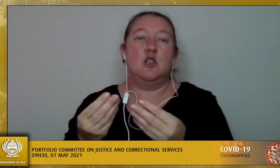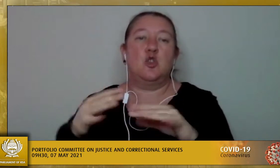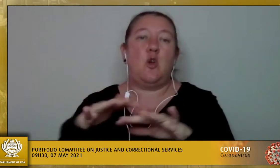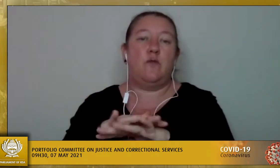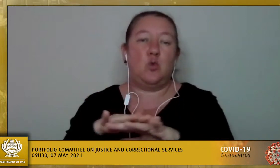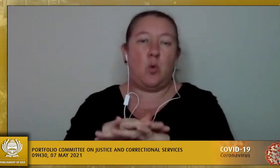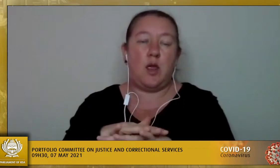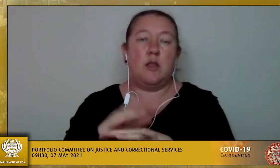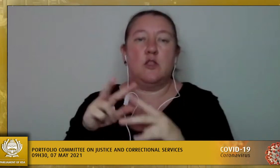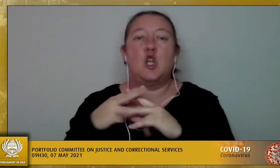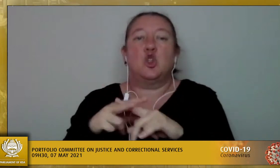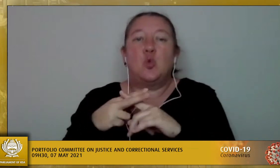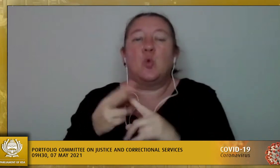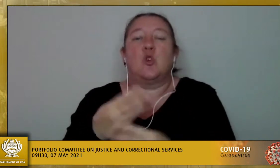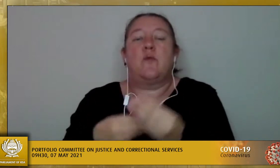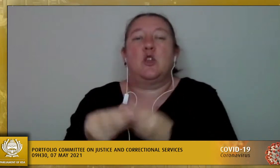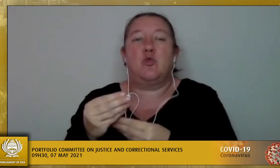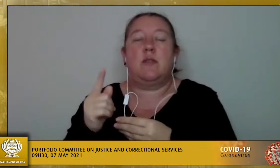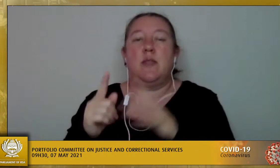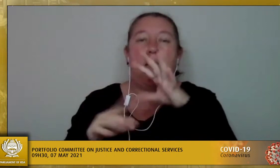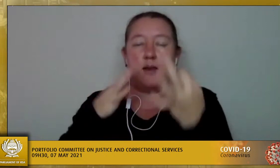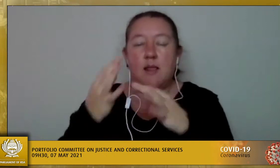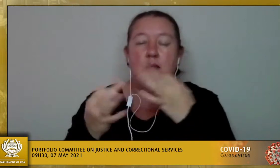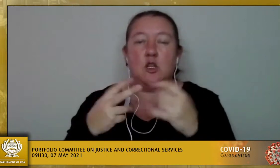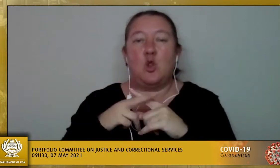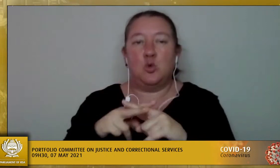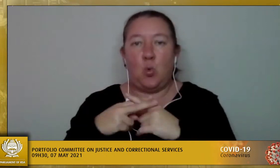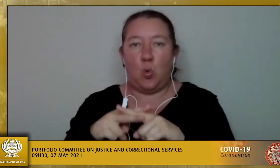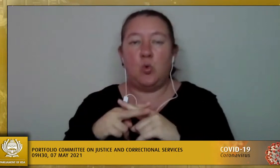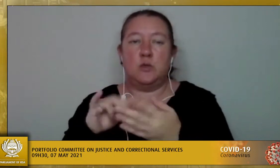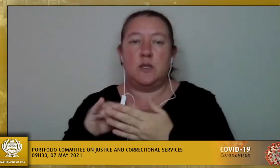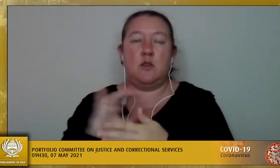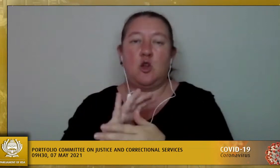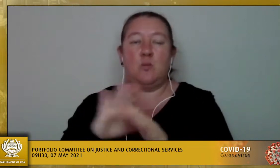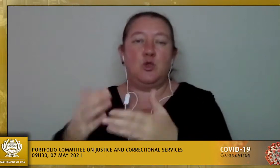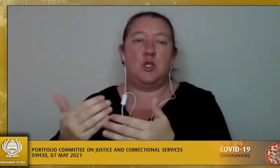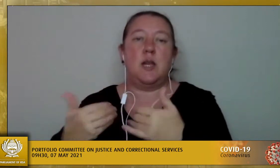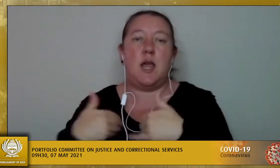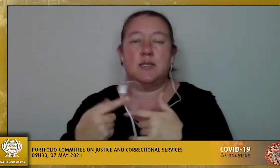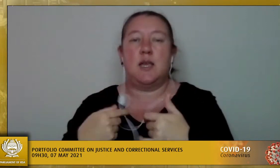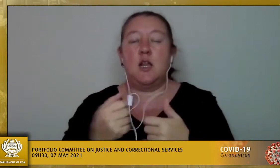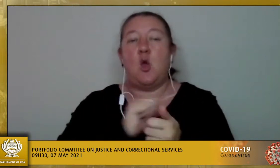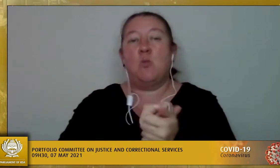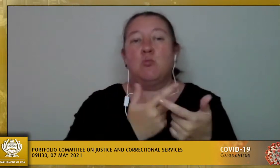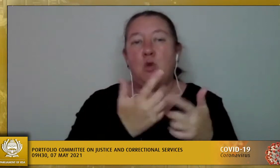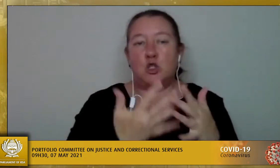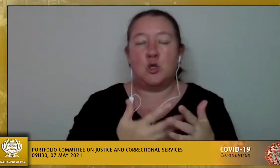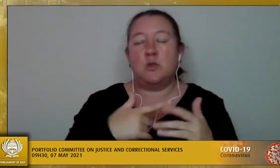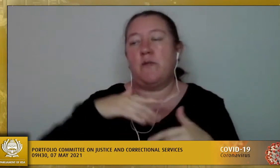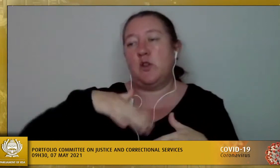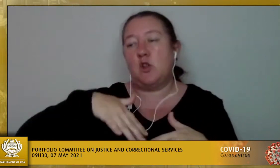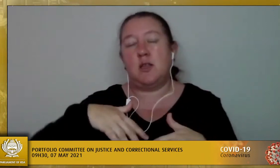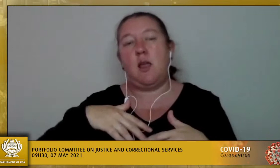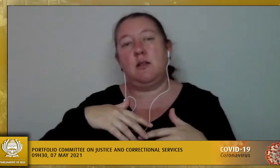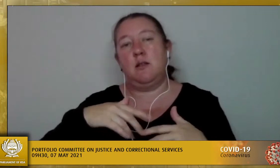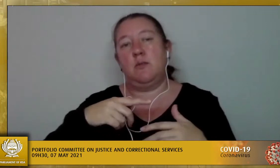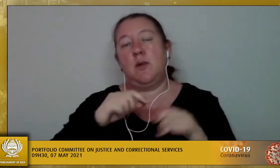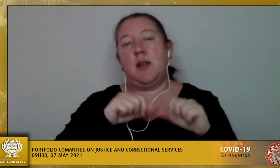the the tools of the trade the analytical tools that that the commission has and our prosecutors have not yet been able to